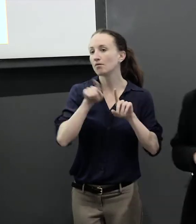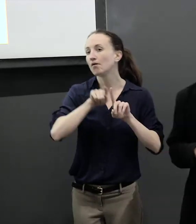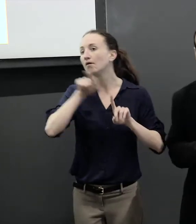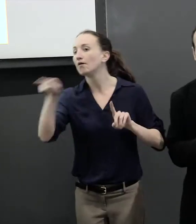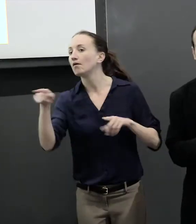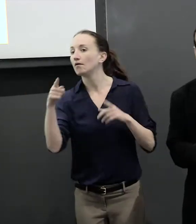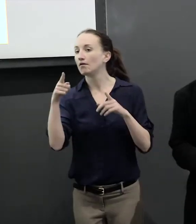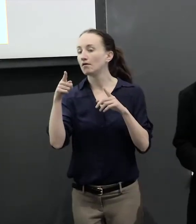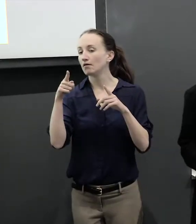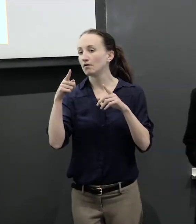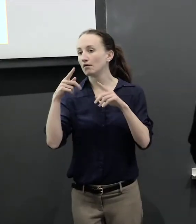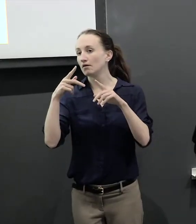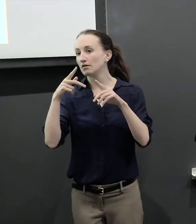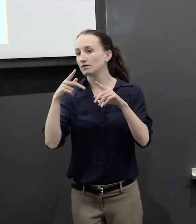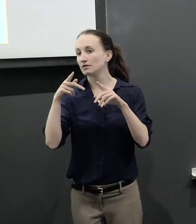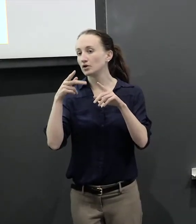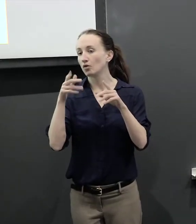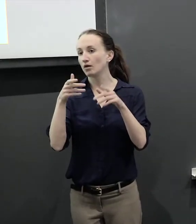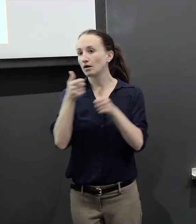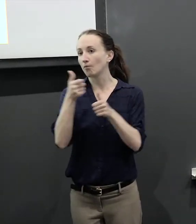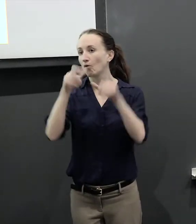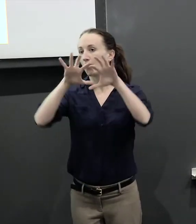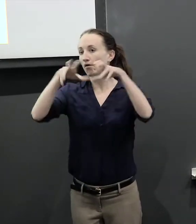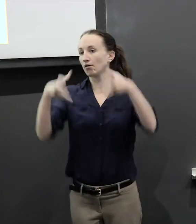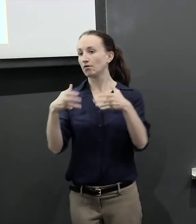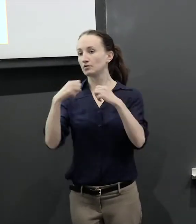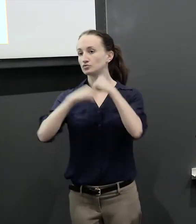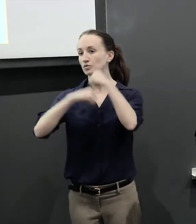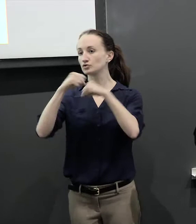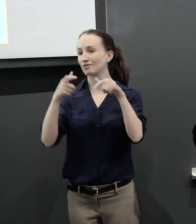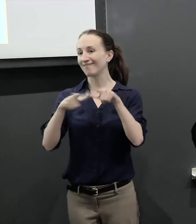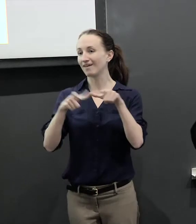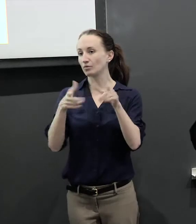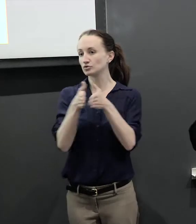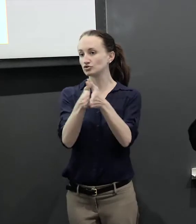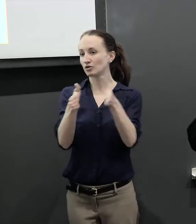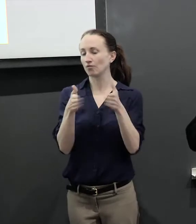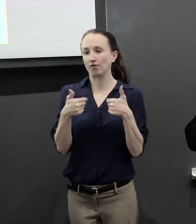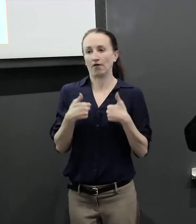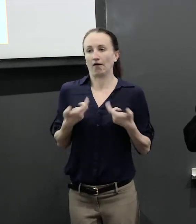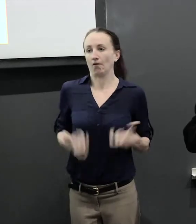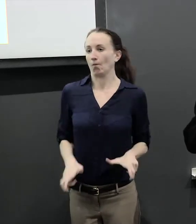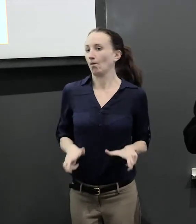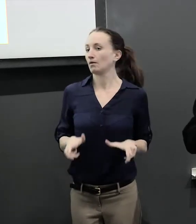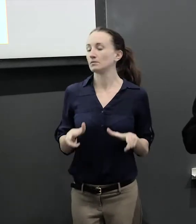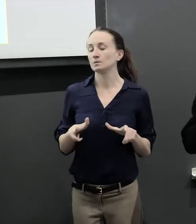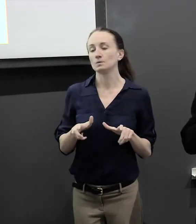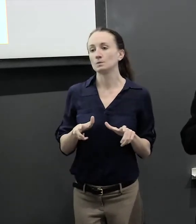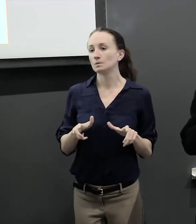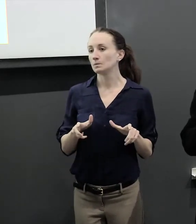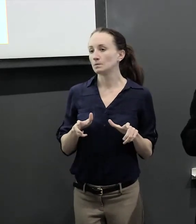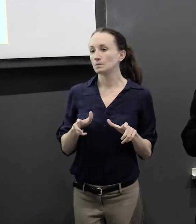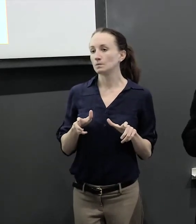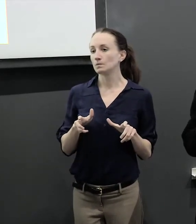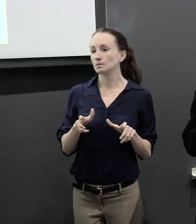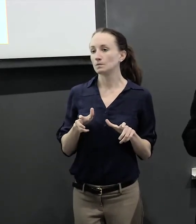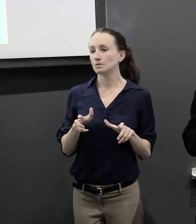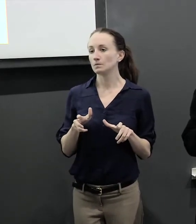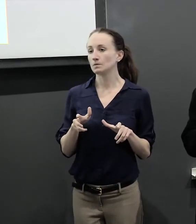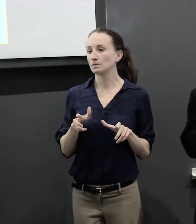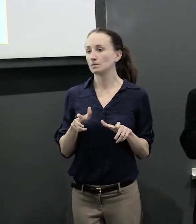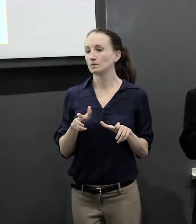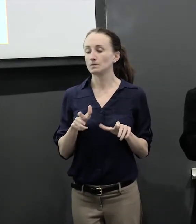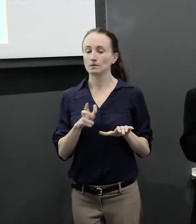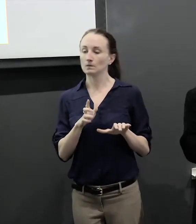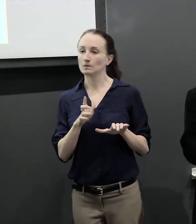the structure of language in general. And I definitely don't want to touch upon your conclusion